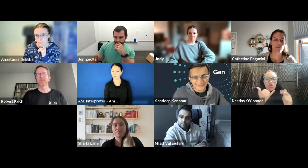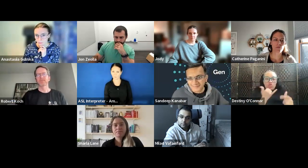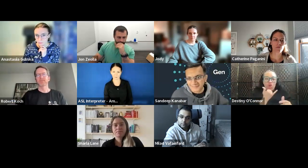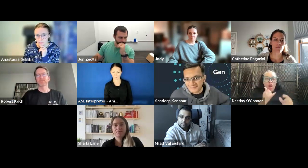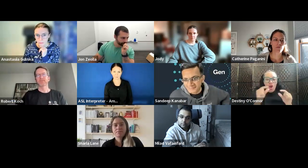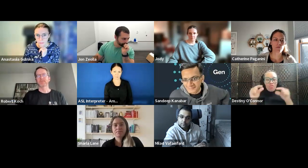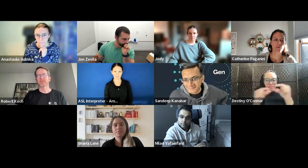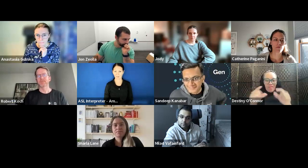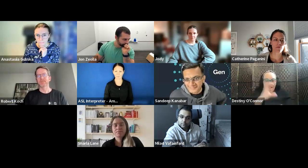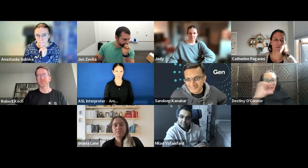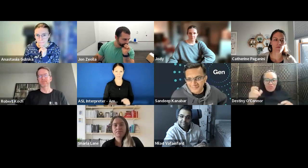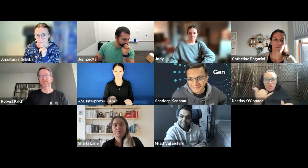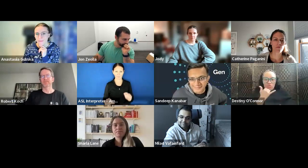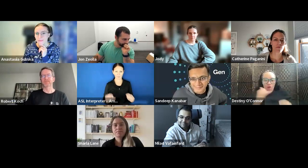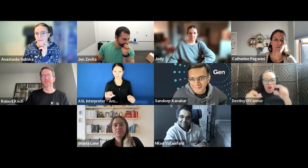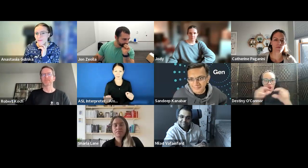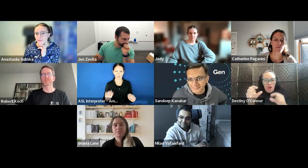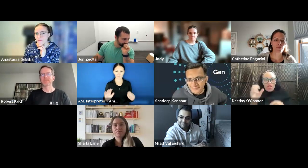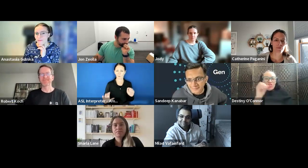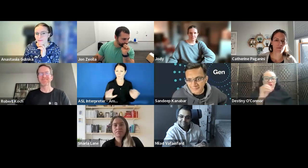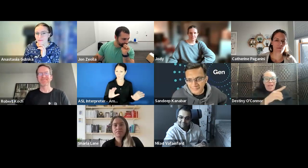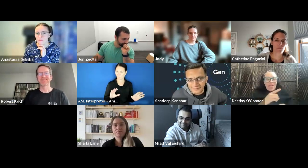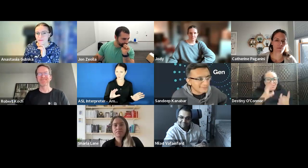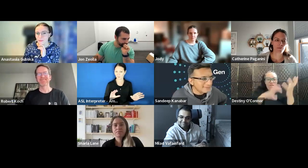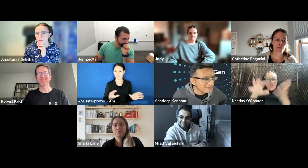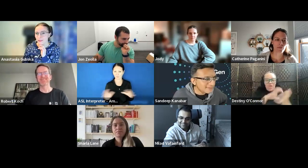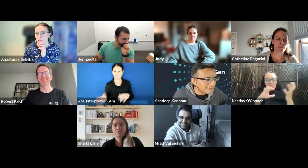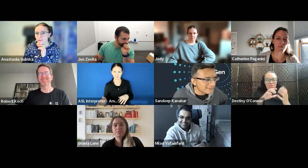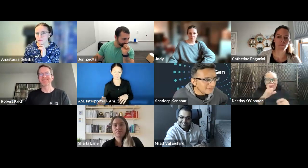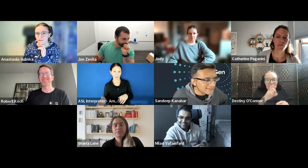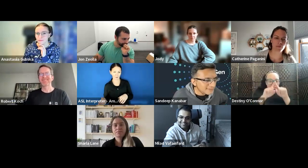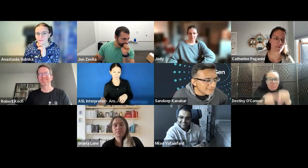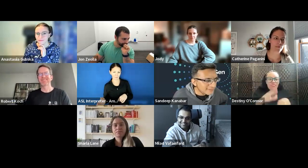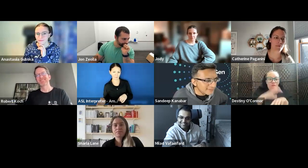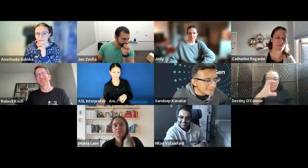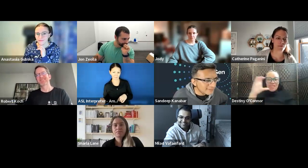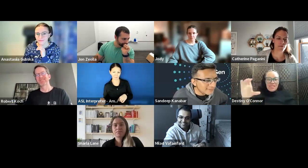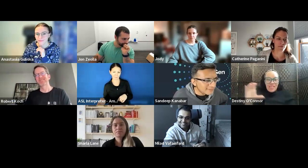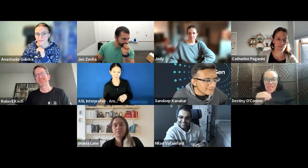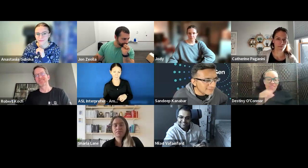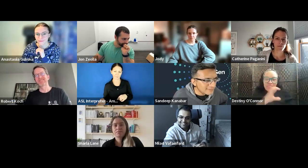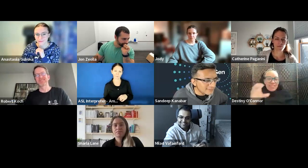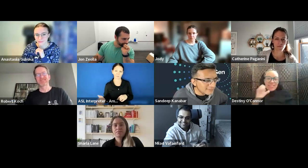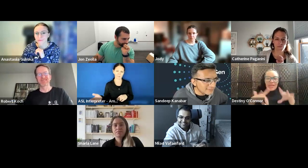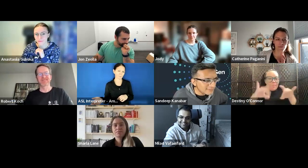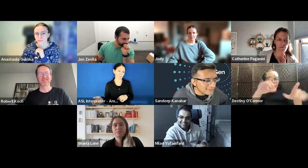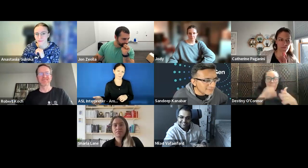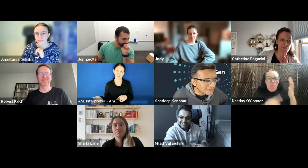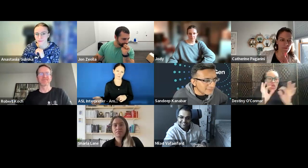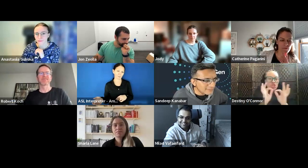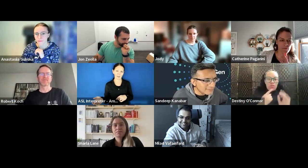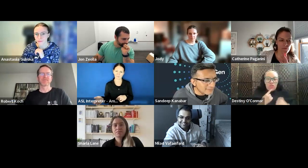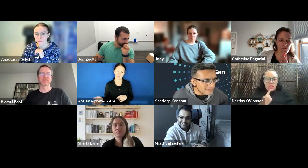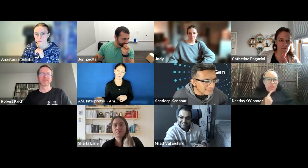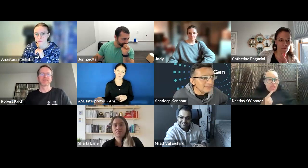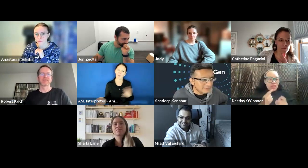trying to watch what Anastasia said because some of the words aren't translating accurately into the closed caption. So Sandeep is getting a